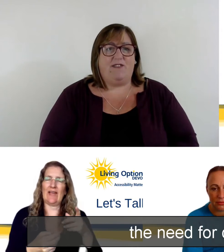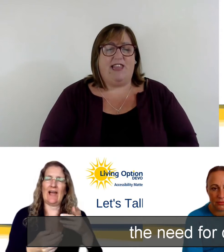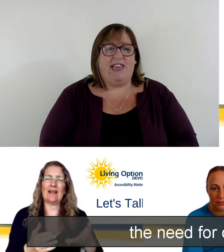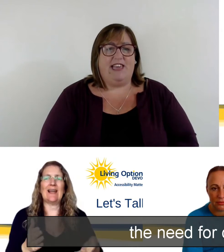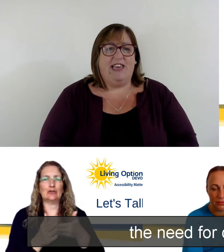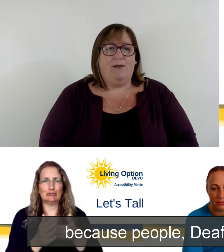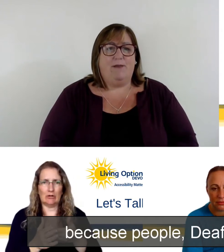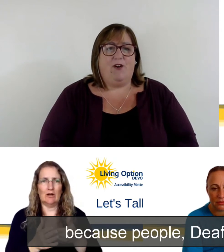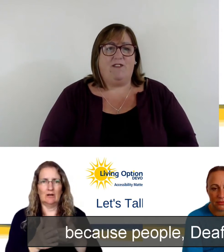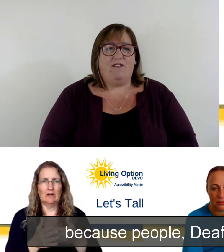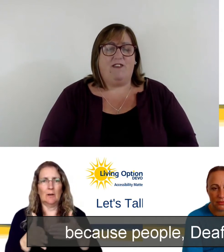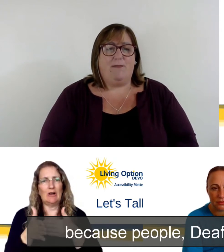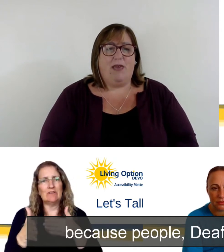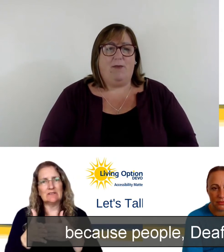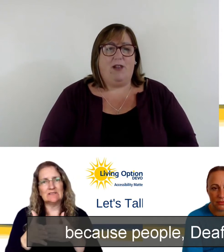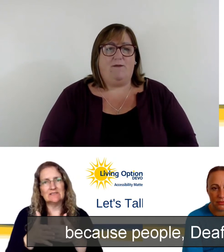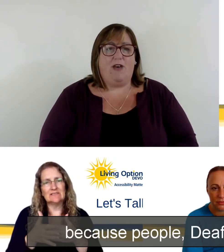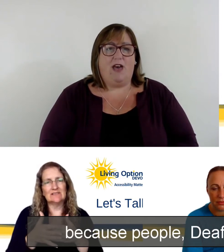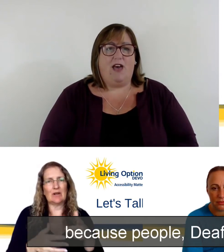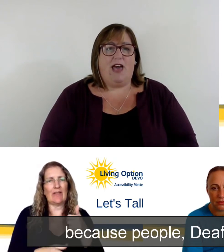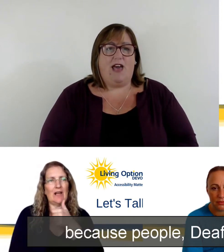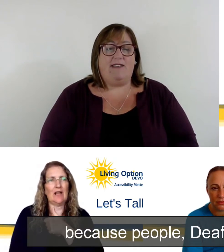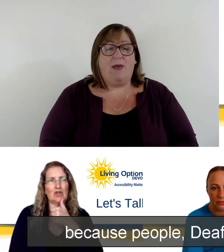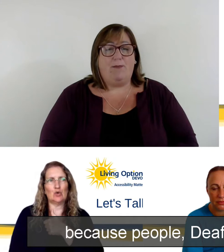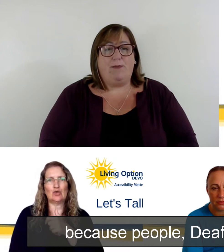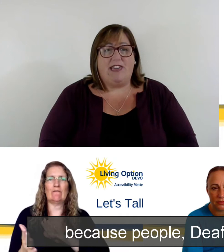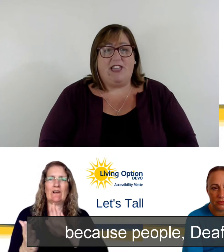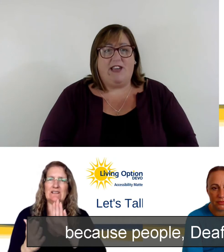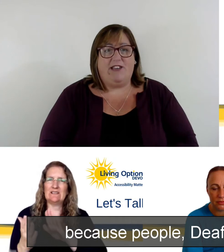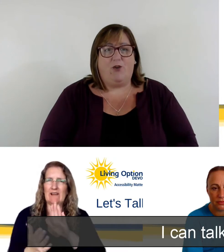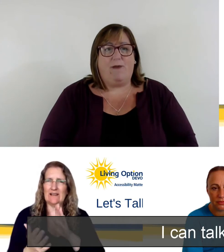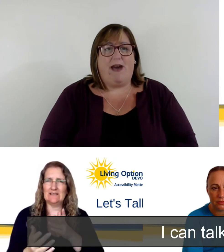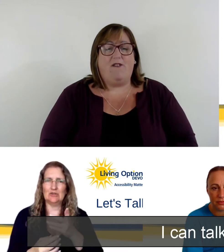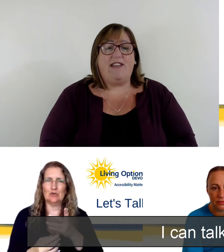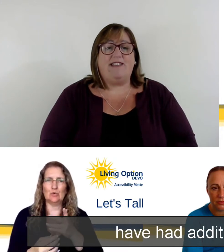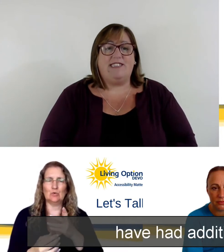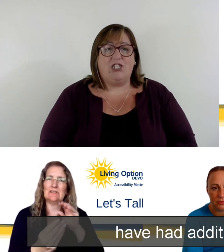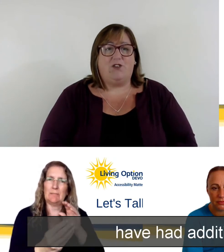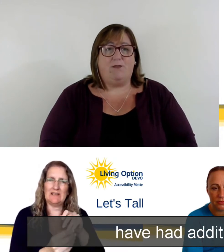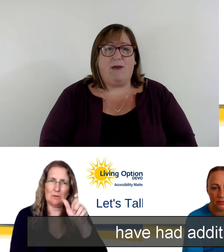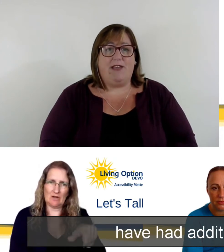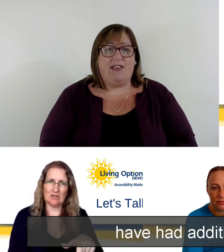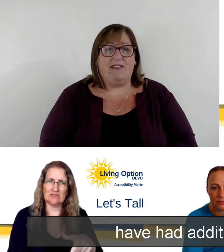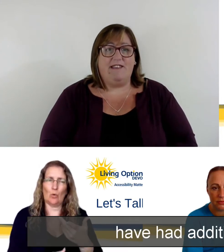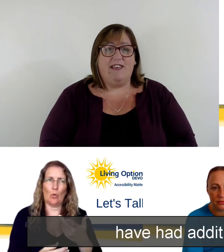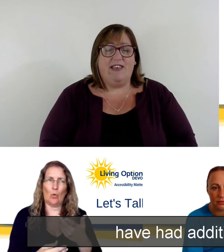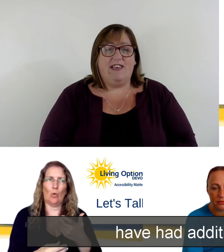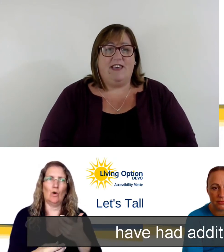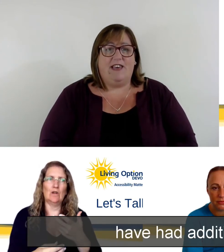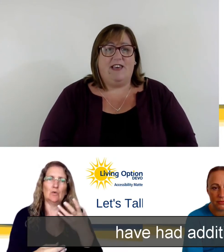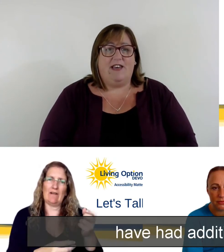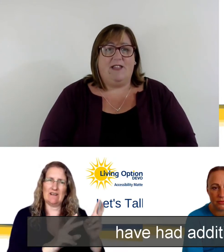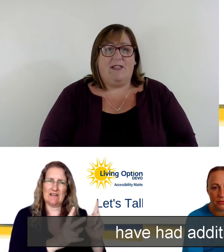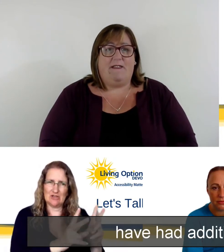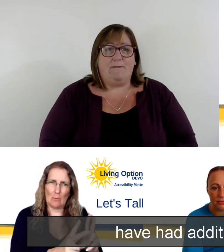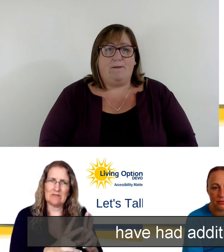for counselling because deaf people in particular, I can talk about, have had additional barriers.